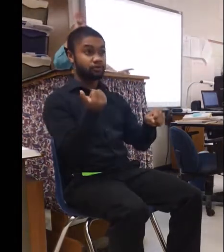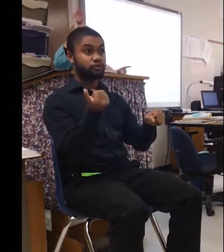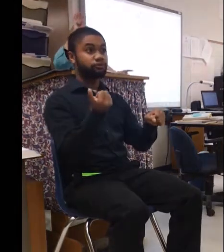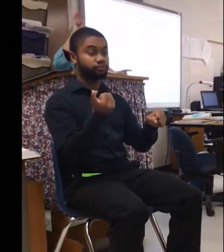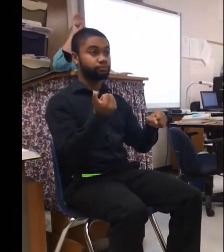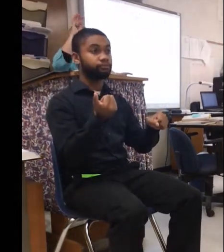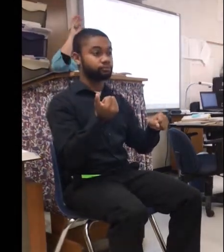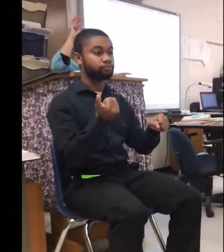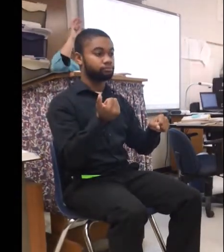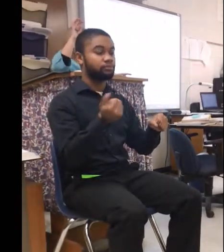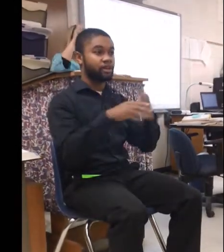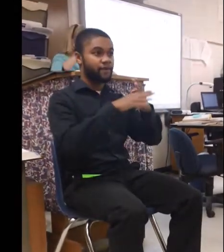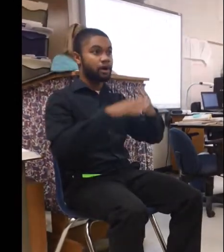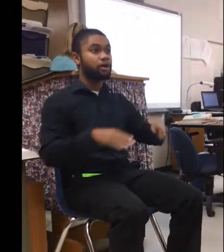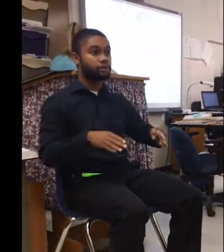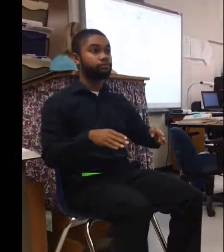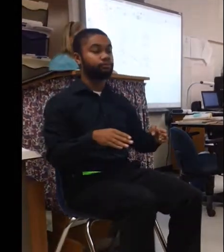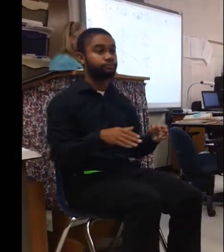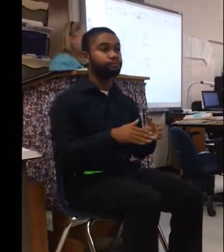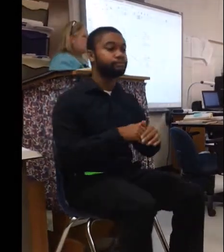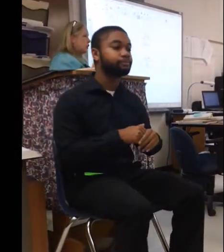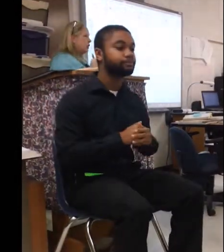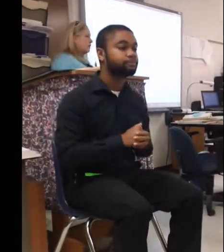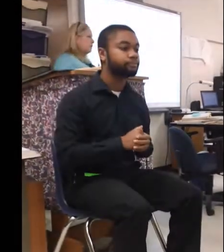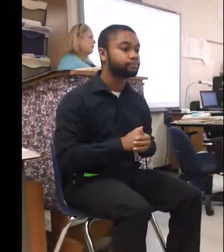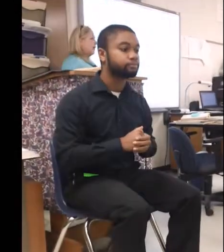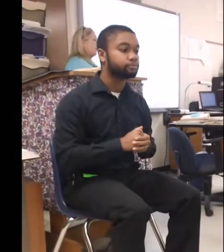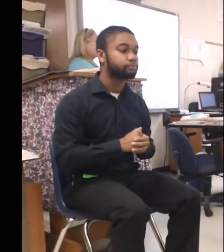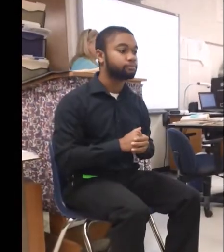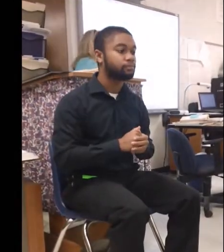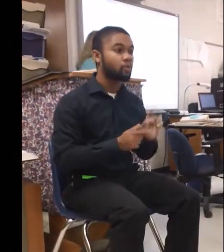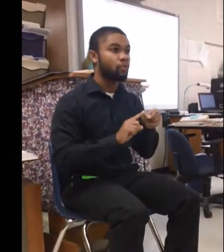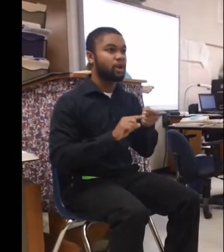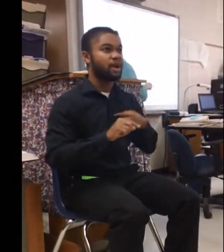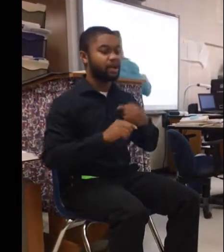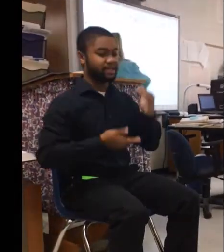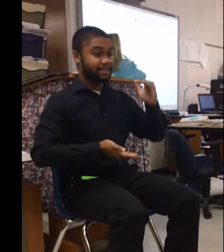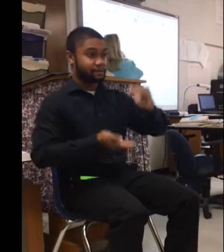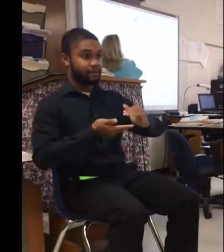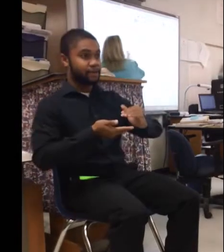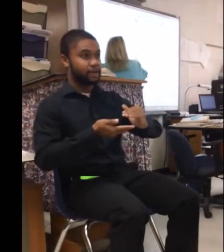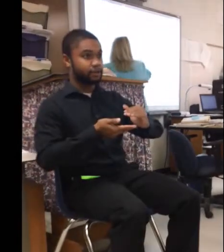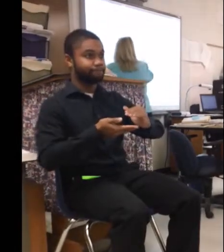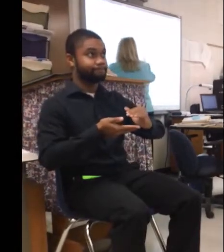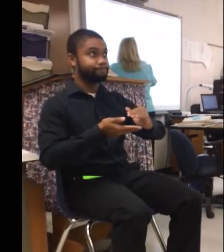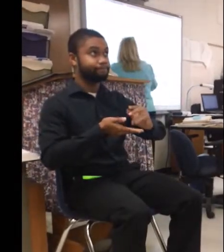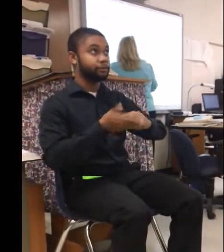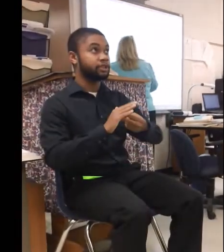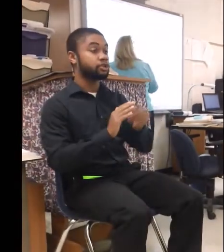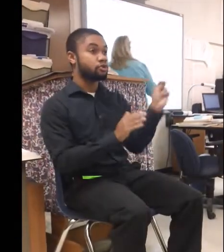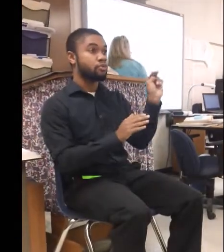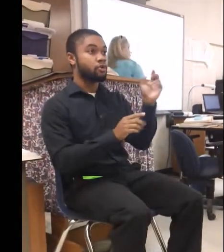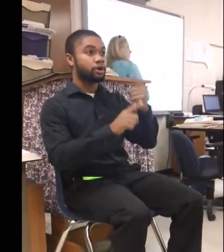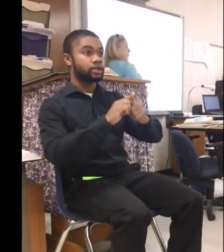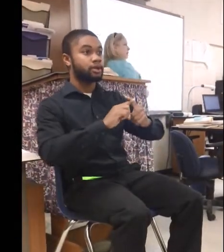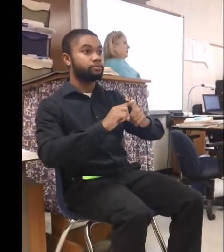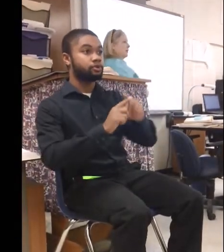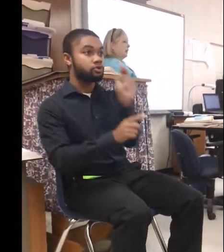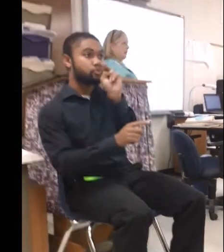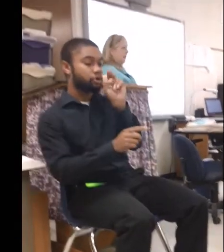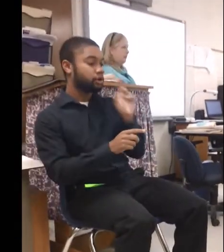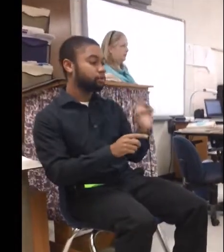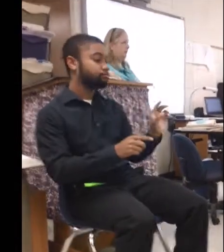divide. You're dividing. Once you simplify that, you multiply numerator times numerator and denominator